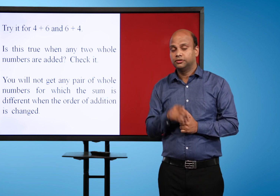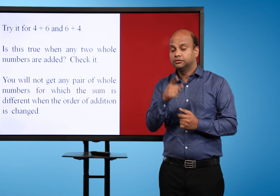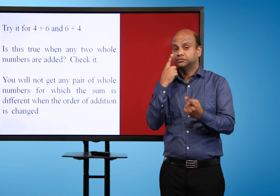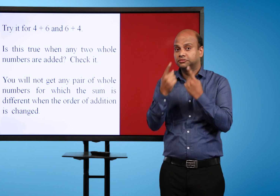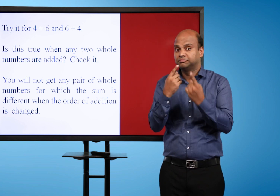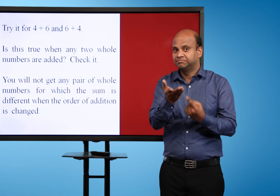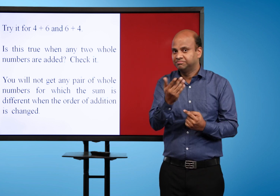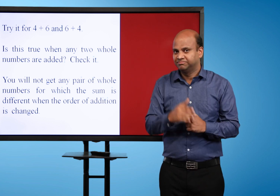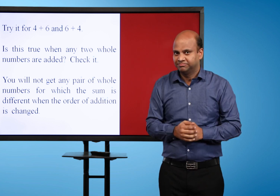Check it.